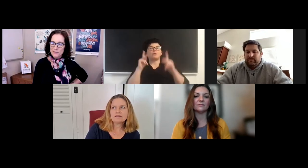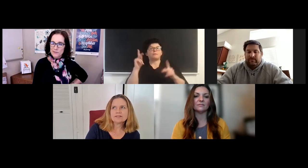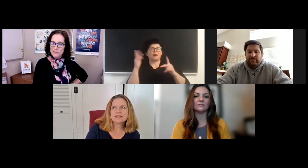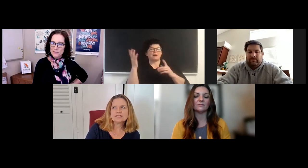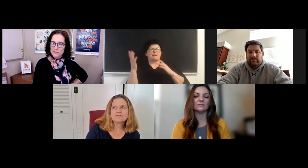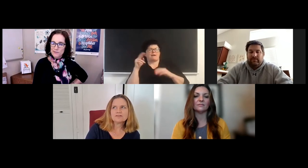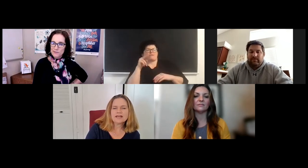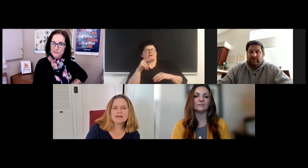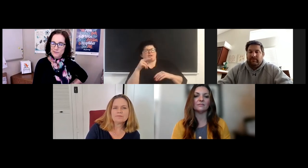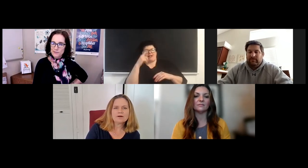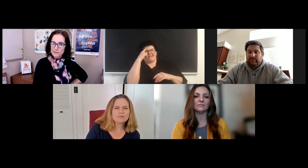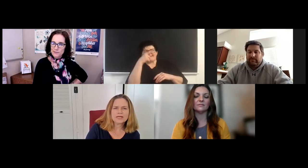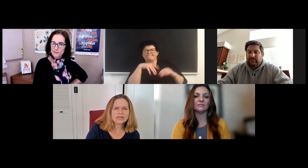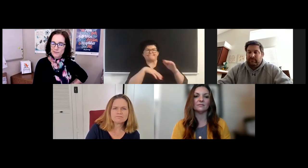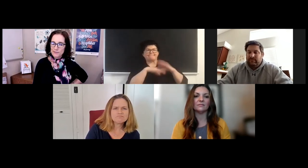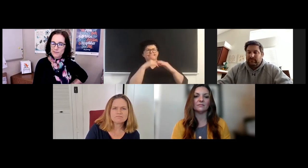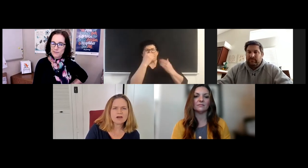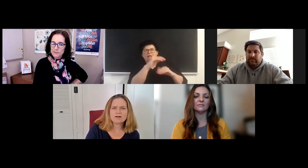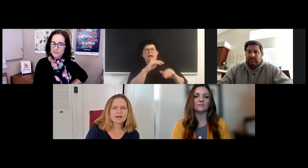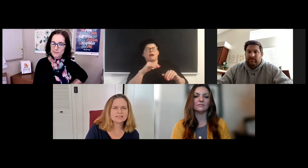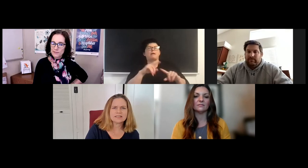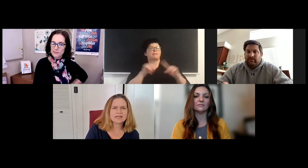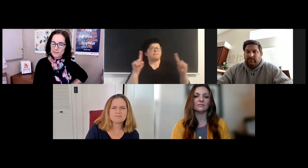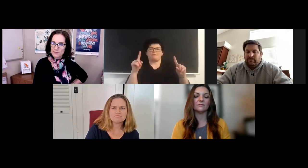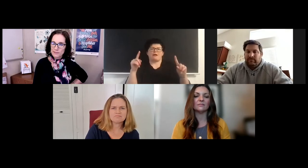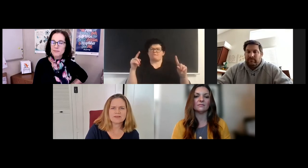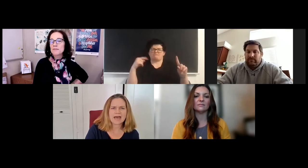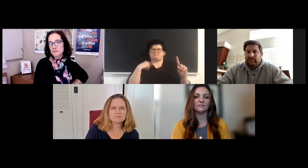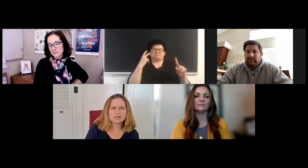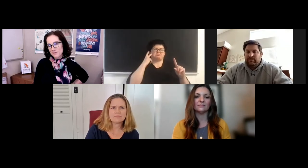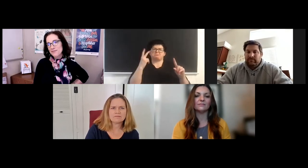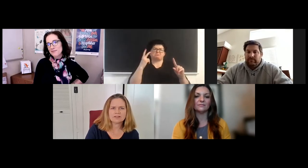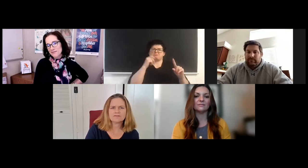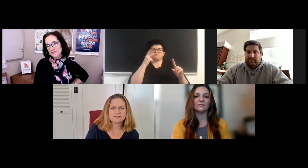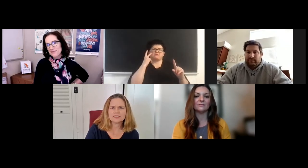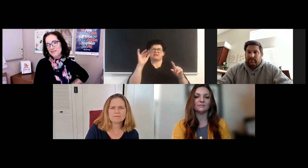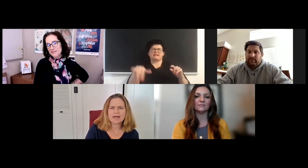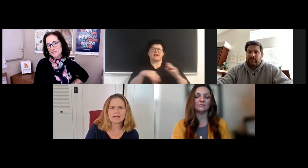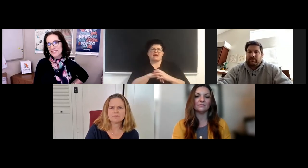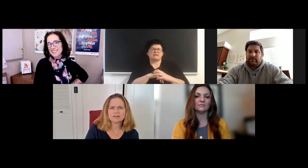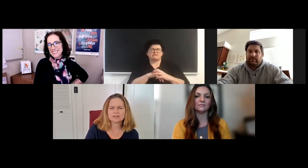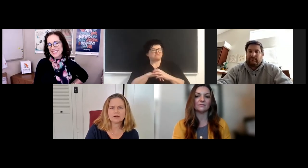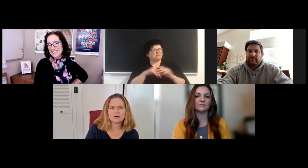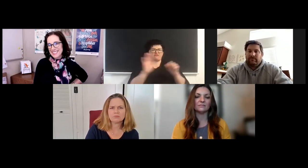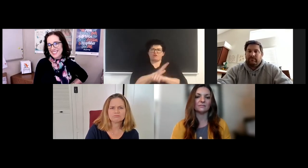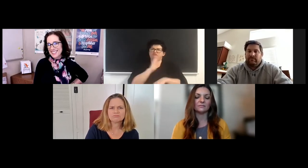perceive limitations for him, but we are not seeing that. It's full steam ahead.